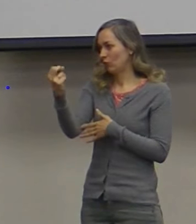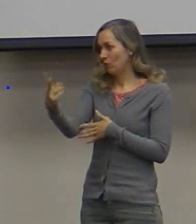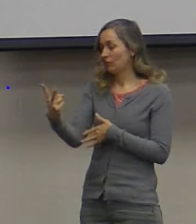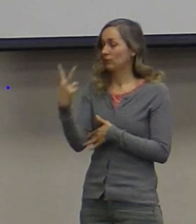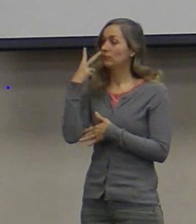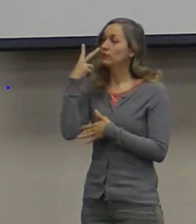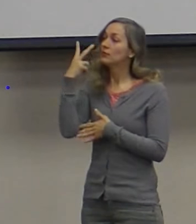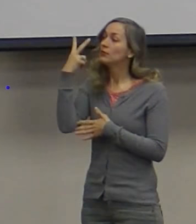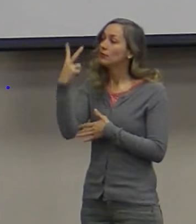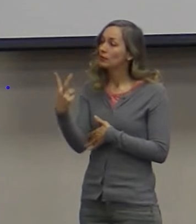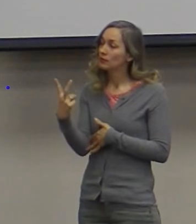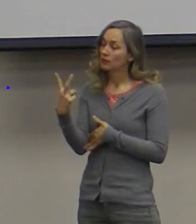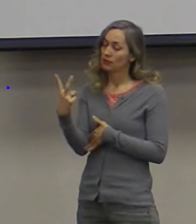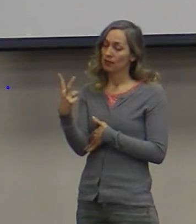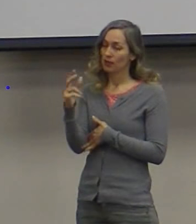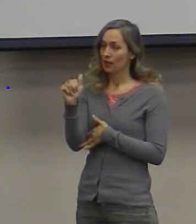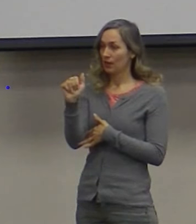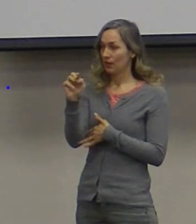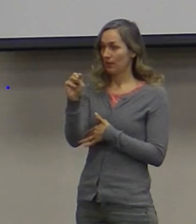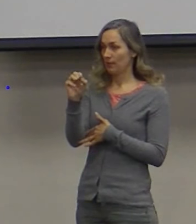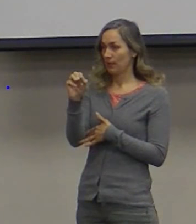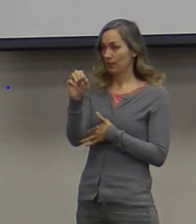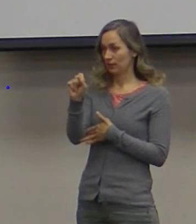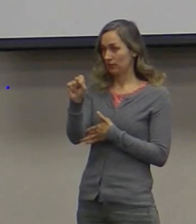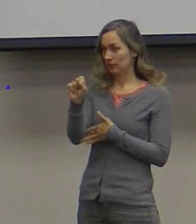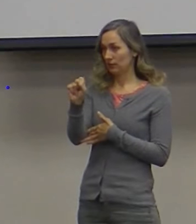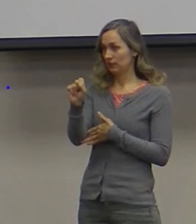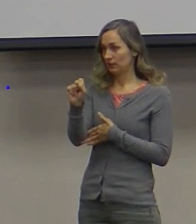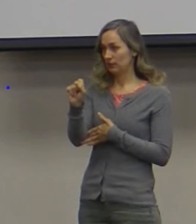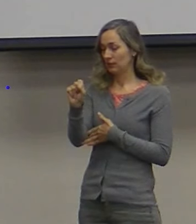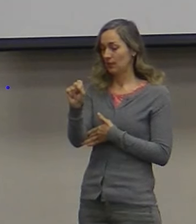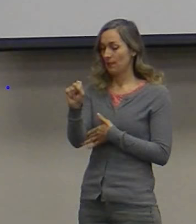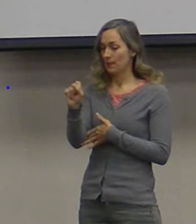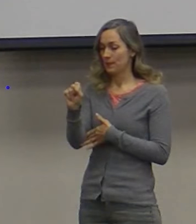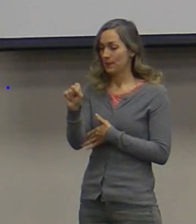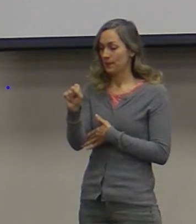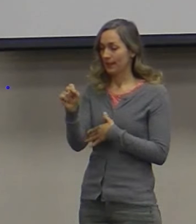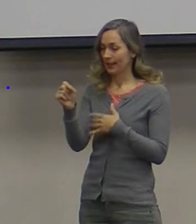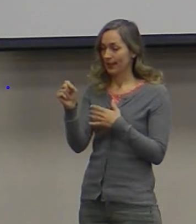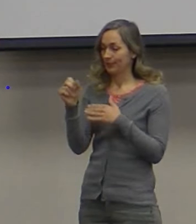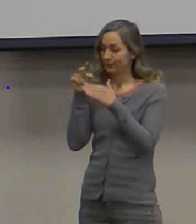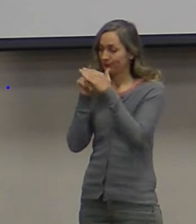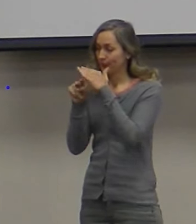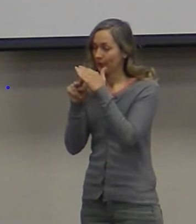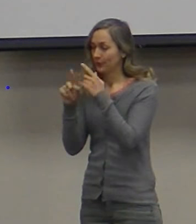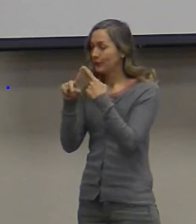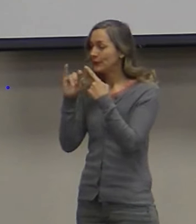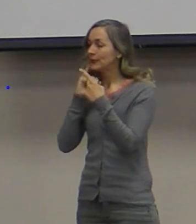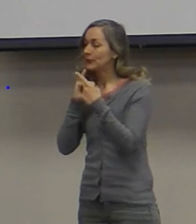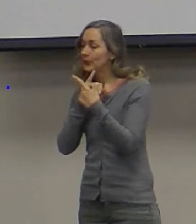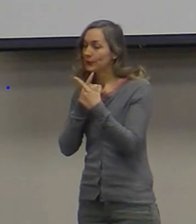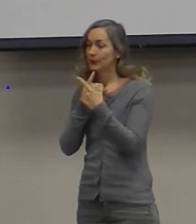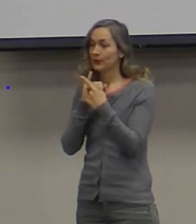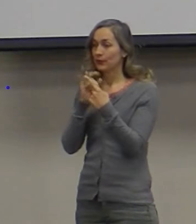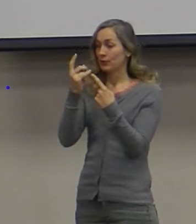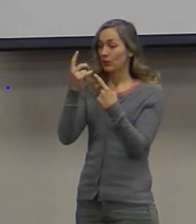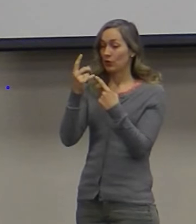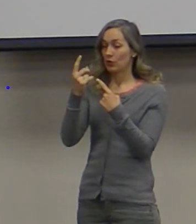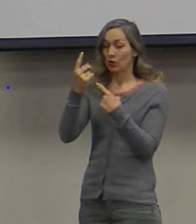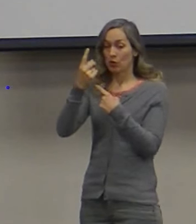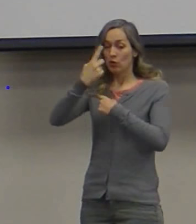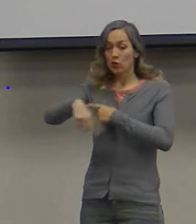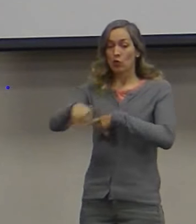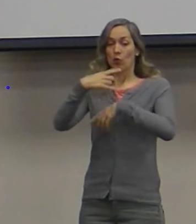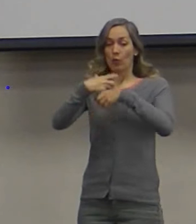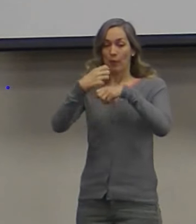see what Amos prophesies to him from what God says to the Israelites. He says, "But you made the Nazarites drink wine